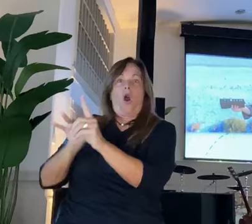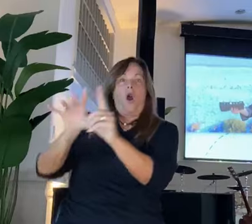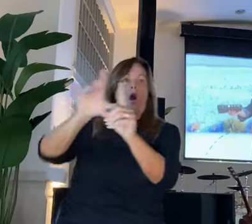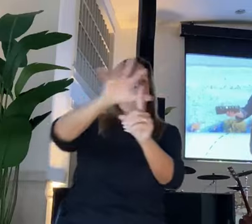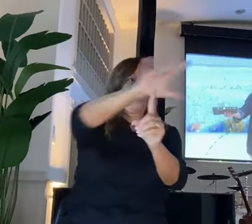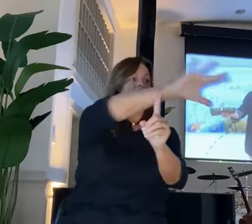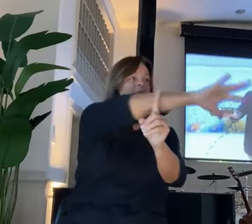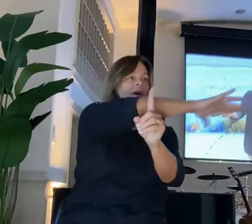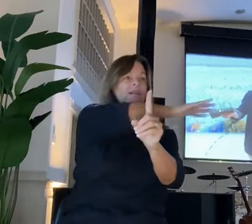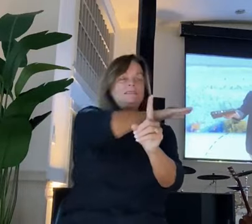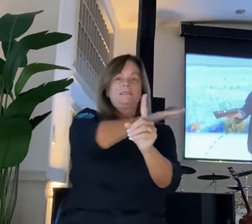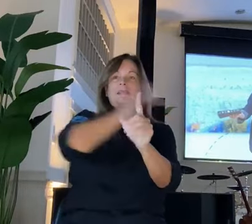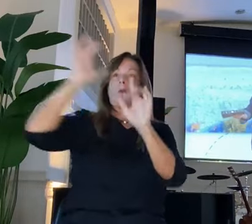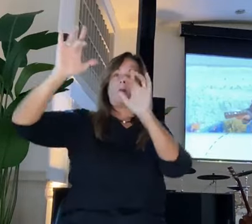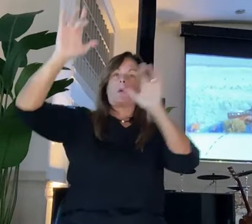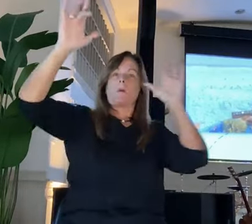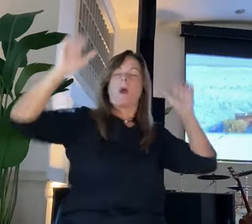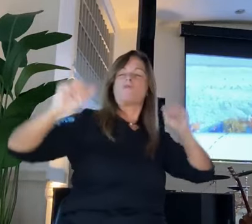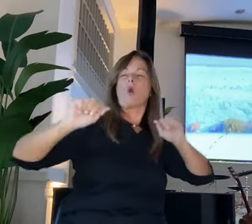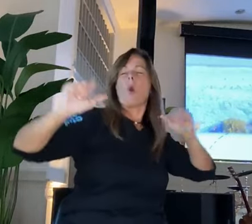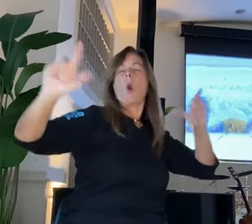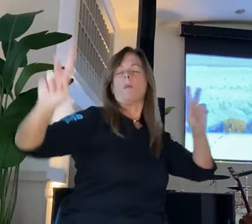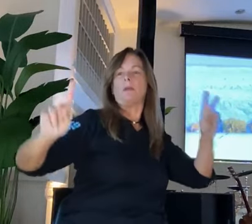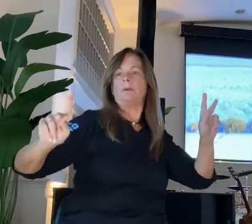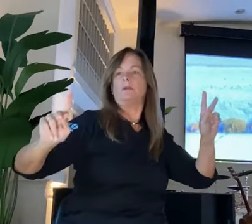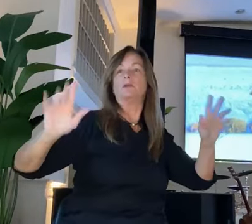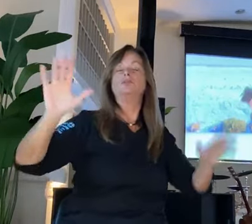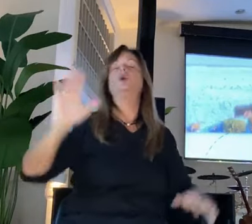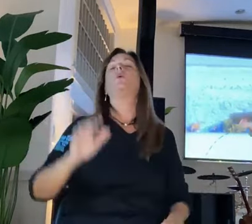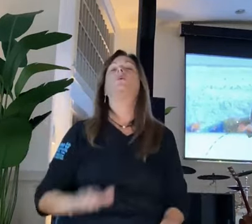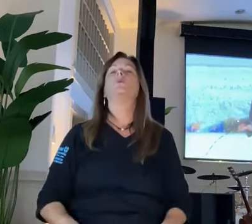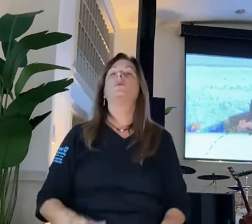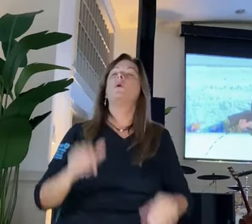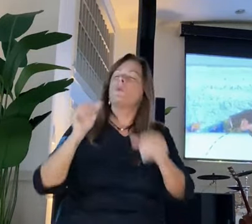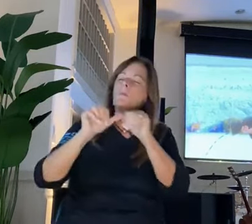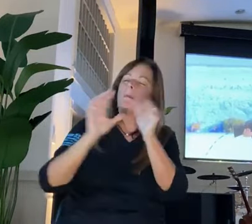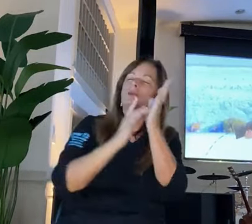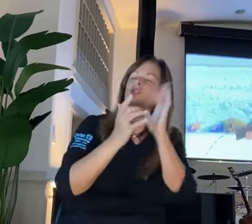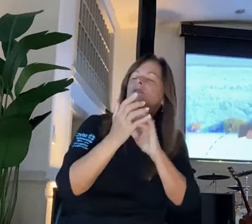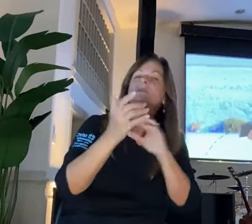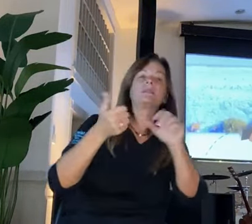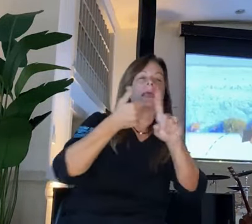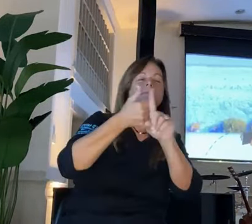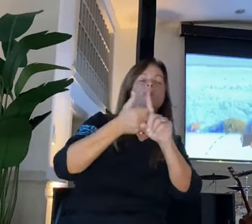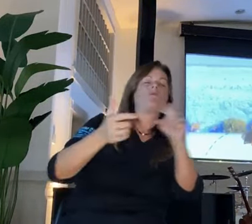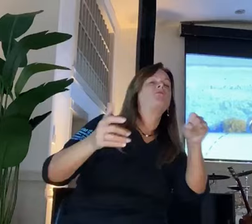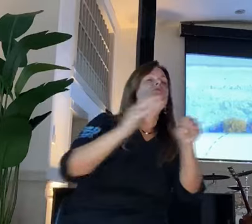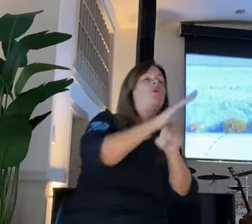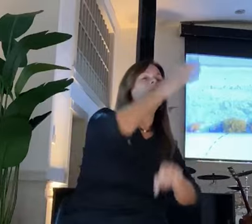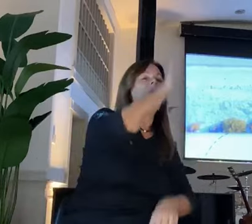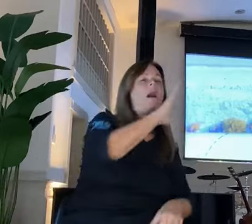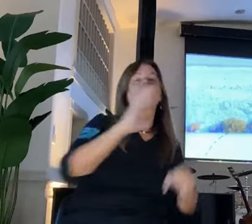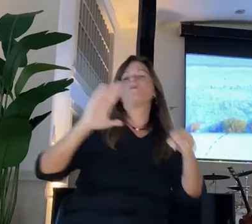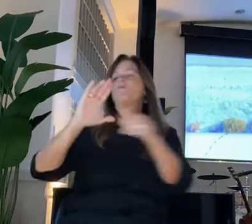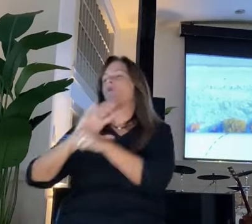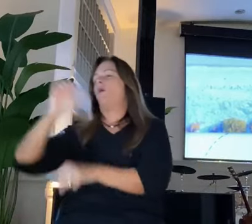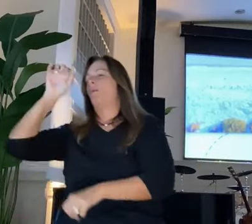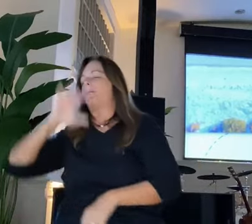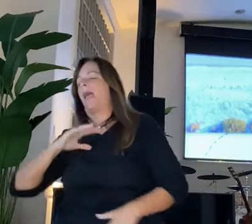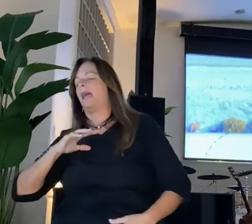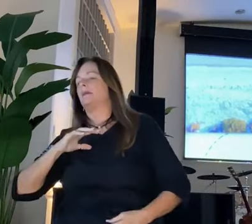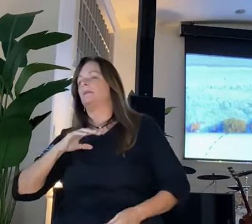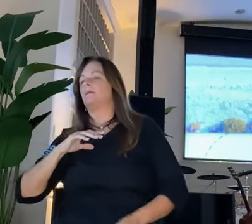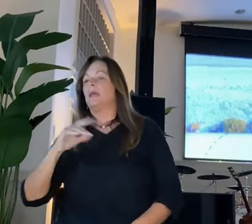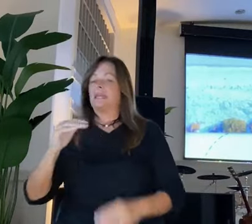God and fully man, right? Fully God, all power, but fully man, fully human, meaning that he was limited by his human